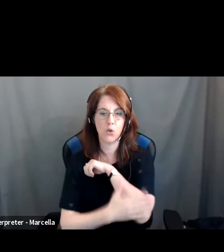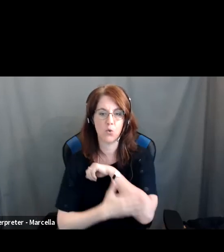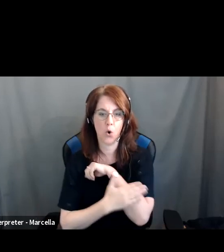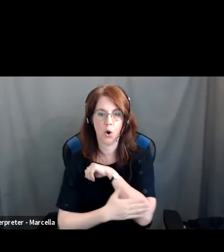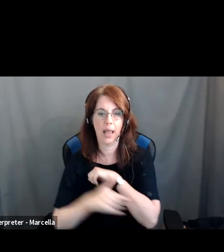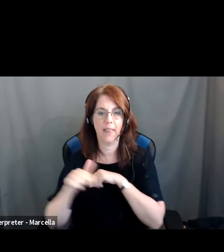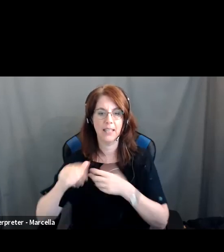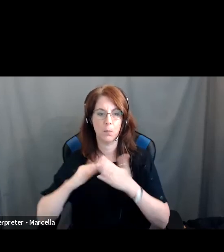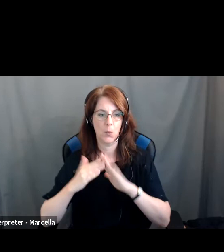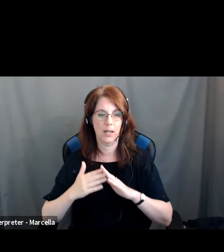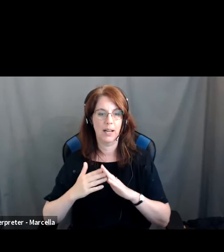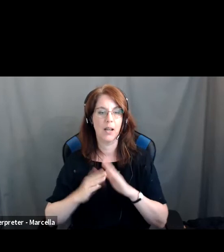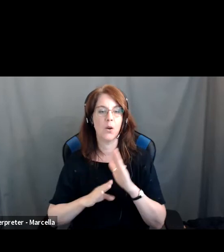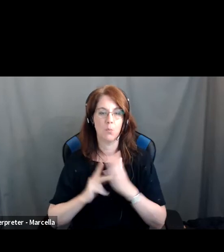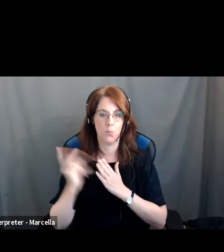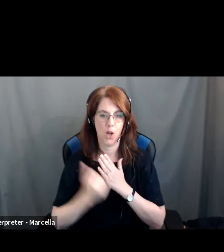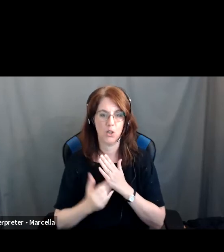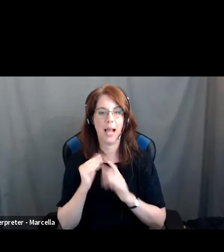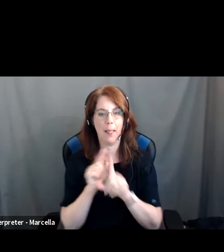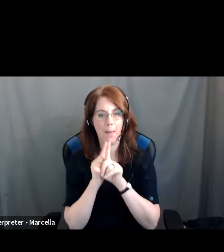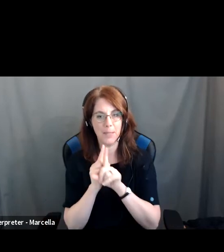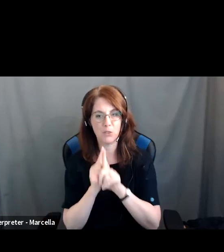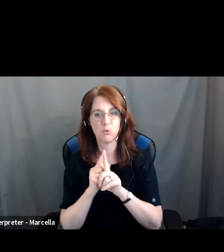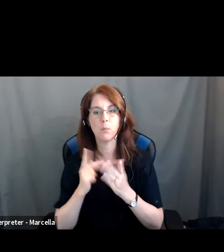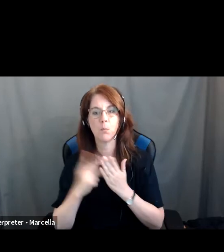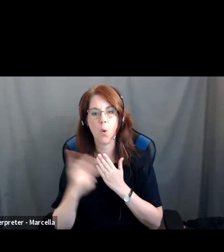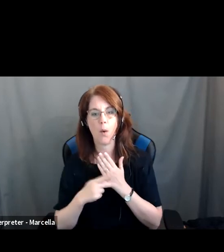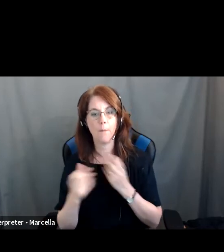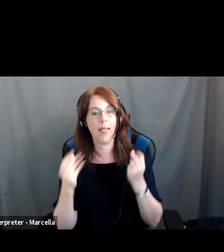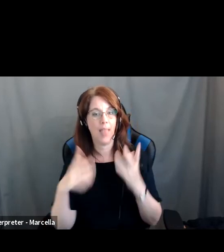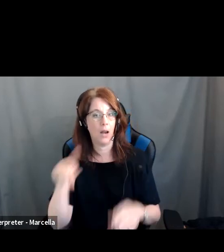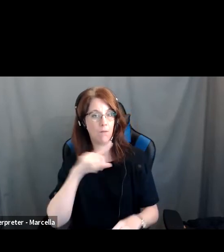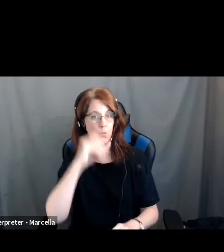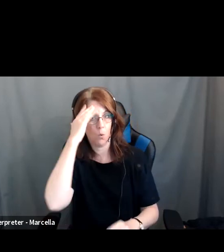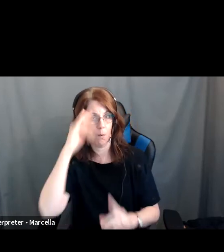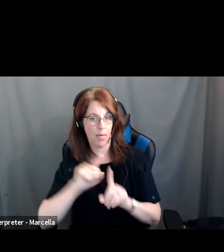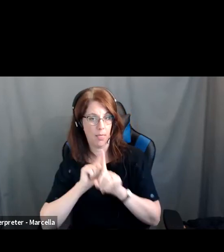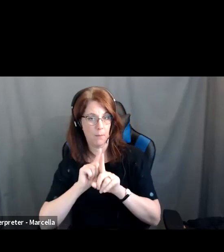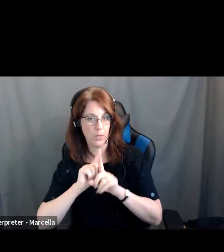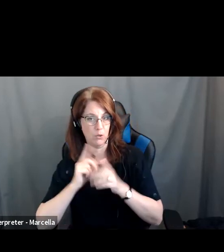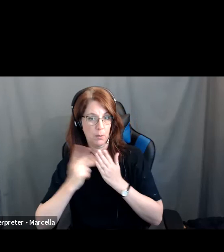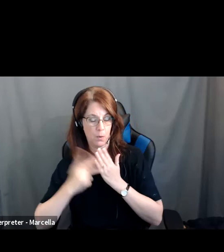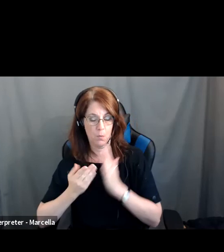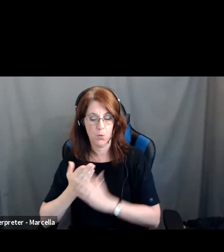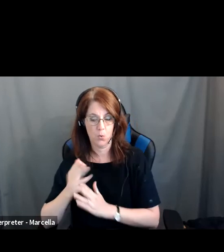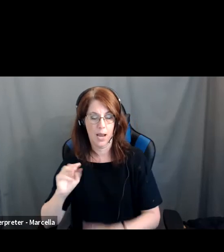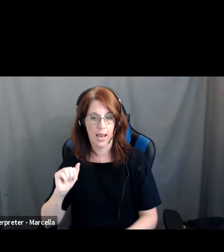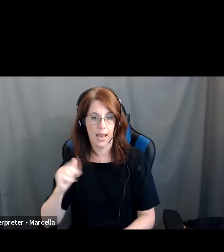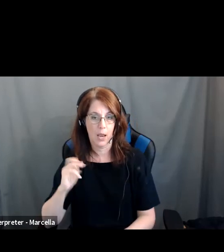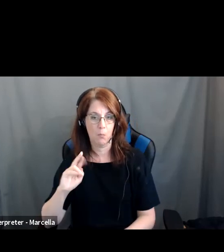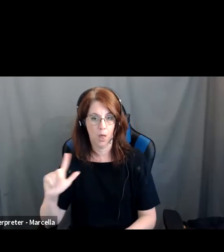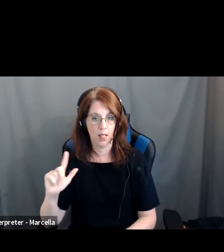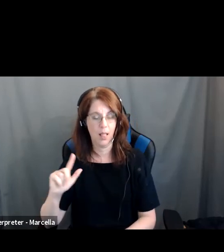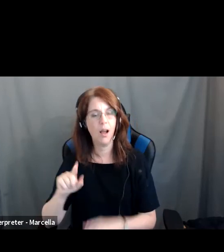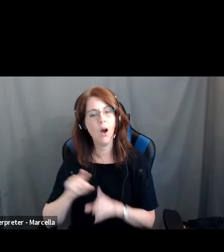community living development project and the mentoring program. A lot of you know about mentoring programs through April. And then I